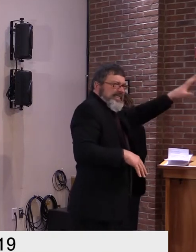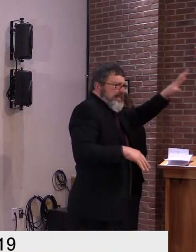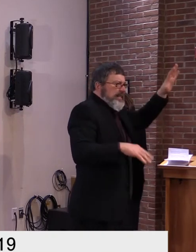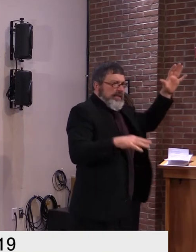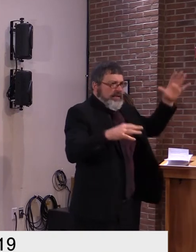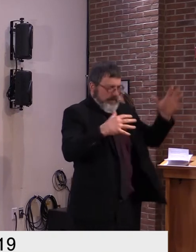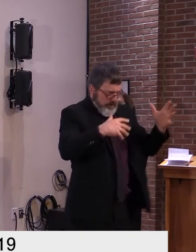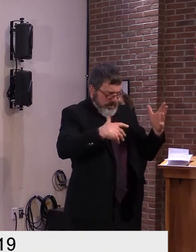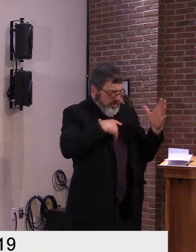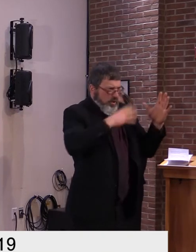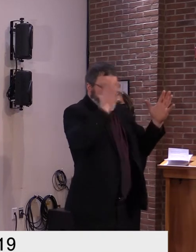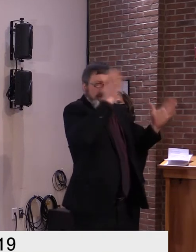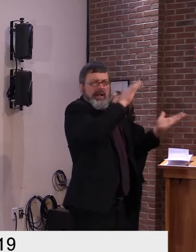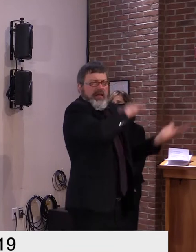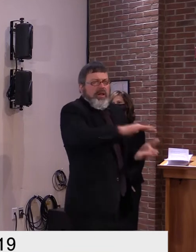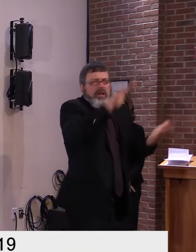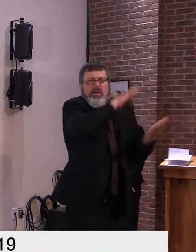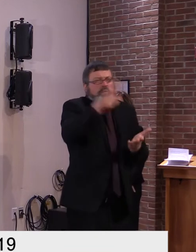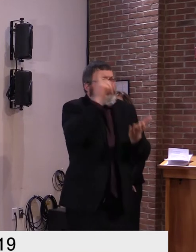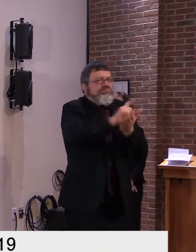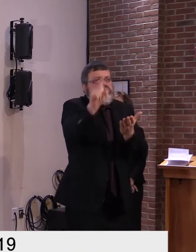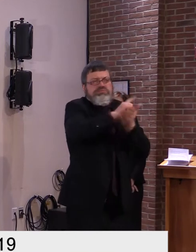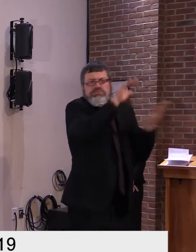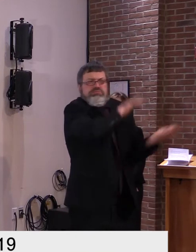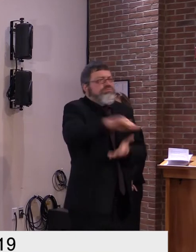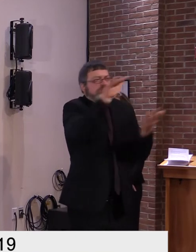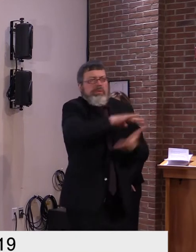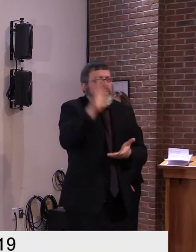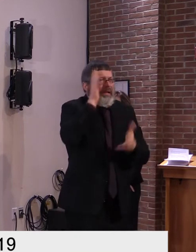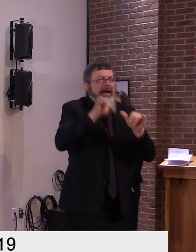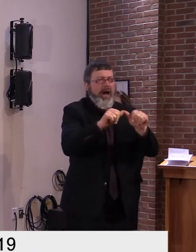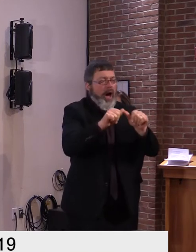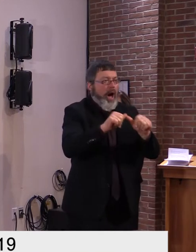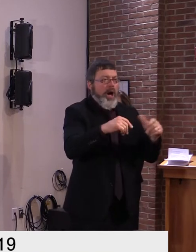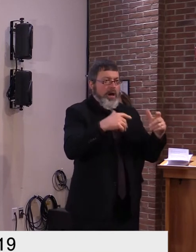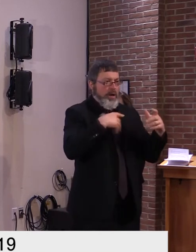more vaccine if we got it all today or this weekend.